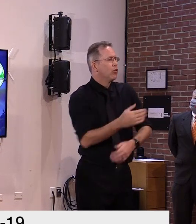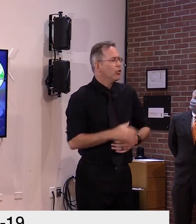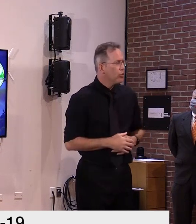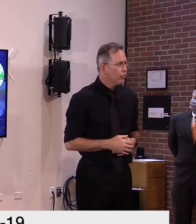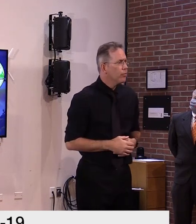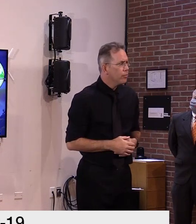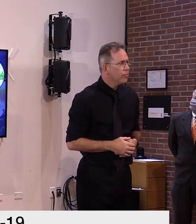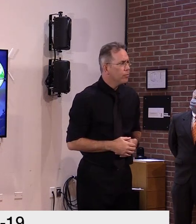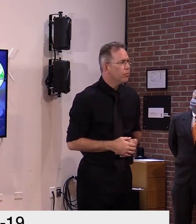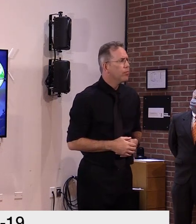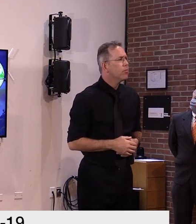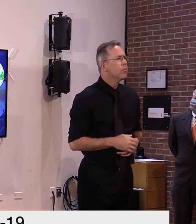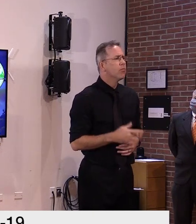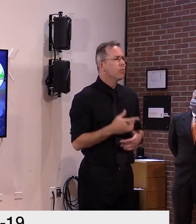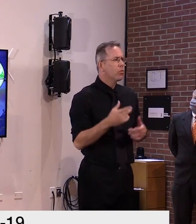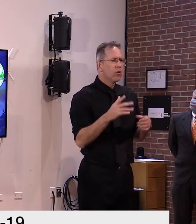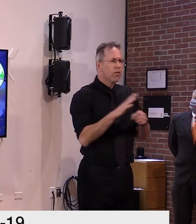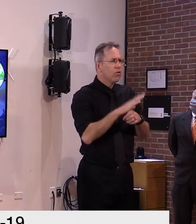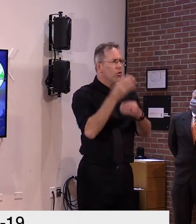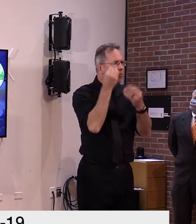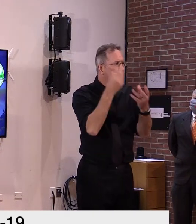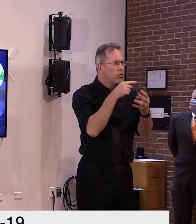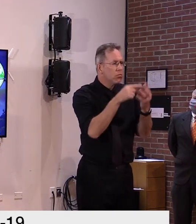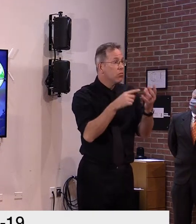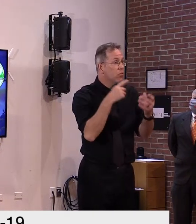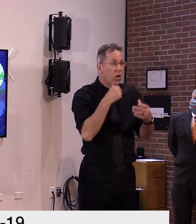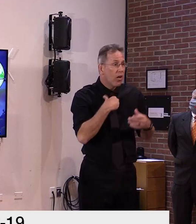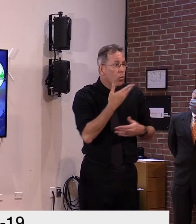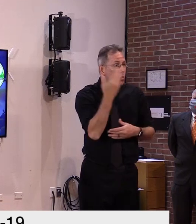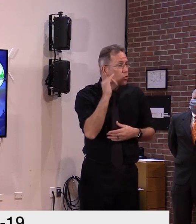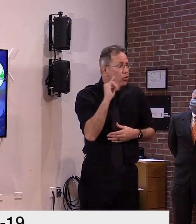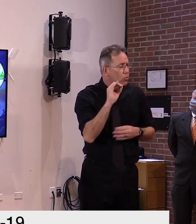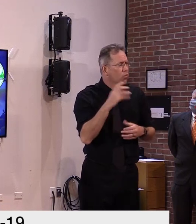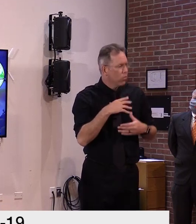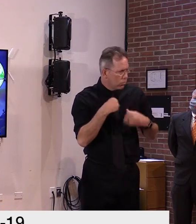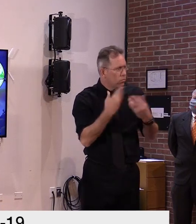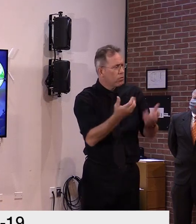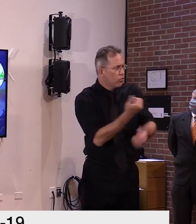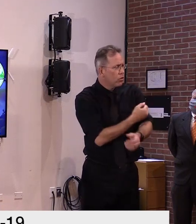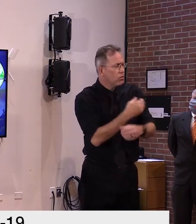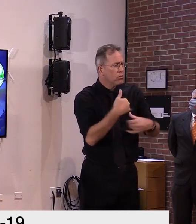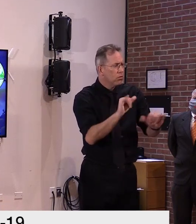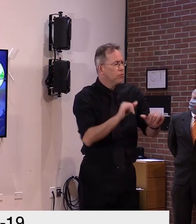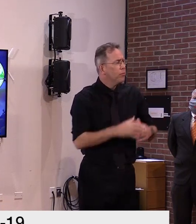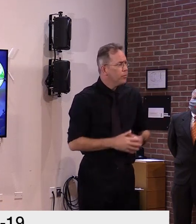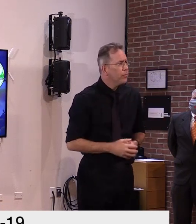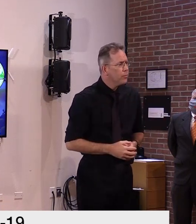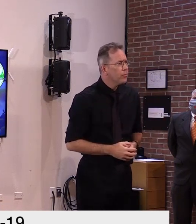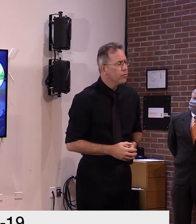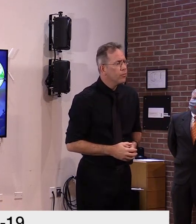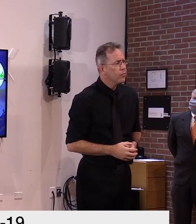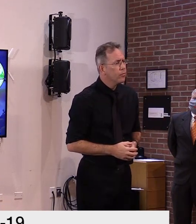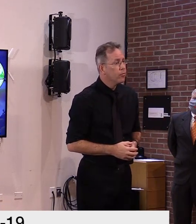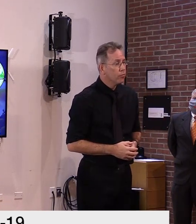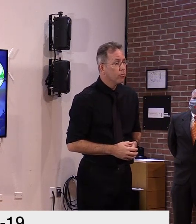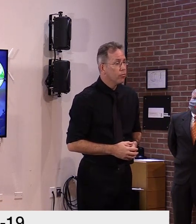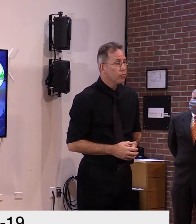knowledge that you are uninsured and would have had to pay for it if you went to another setting.